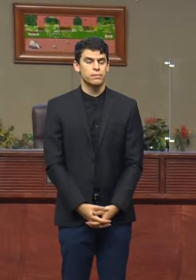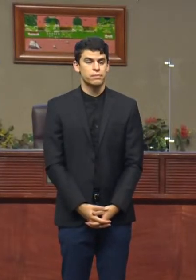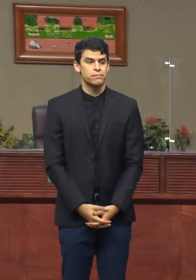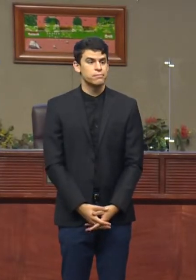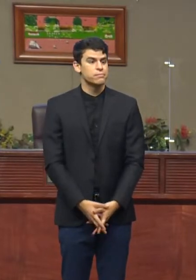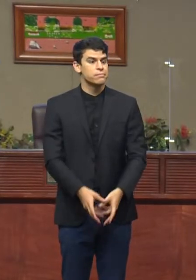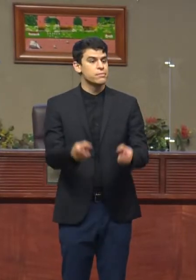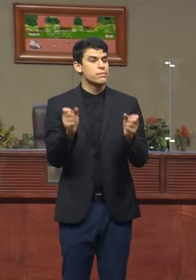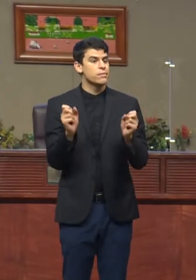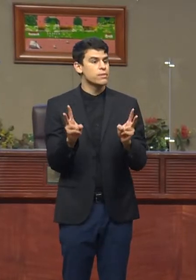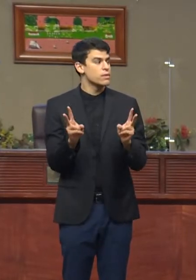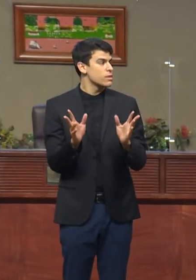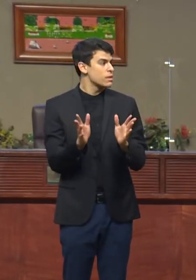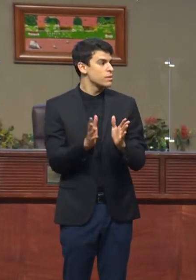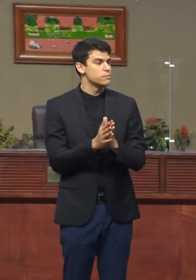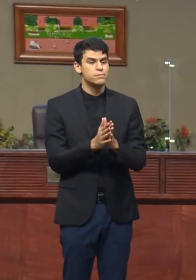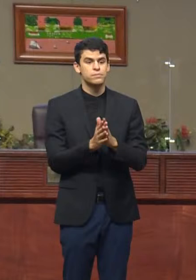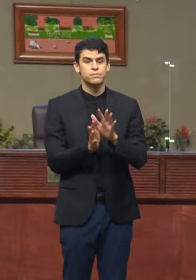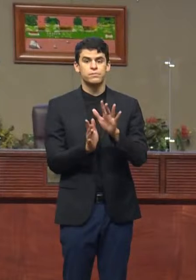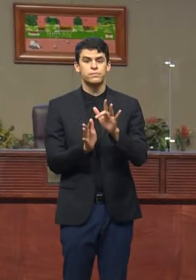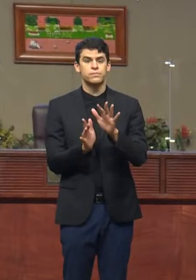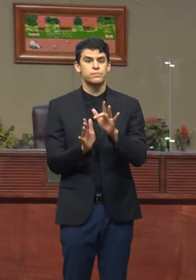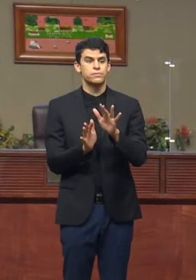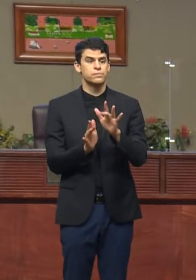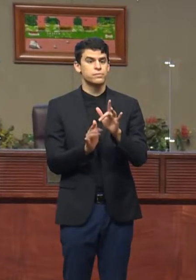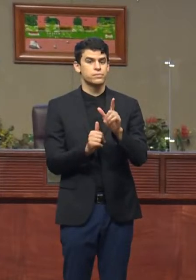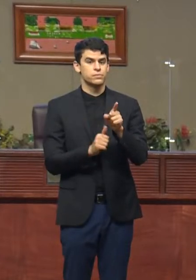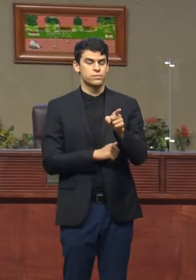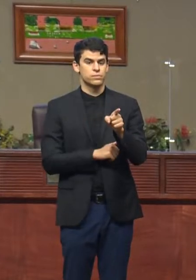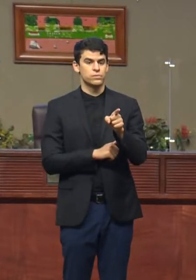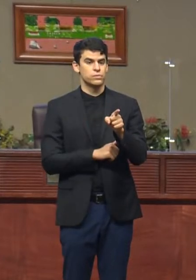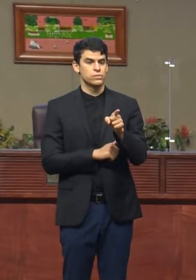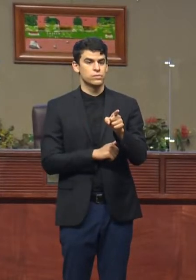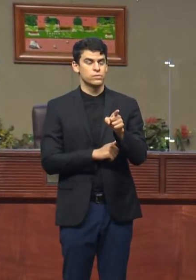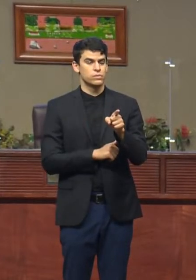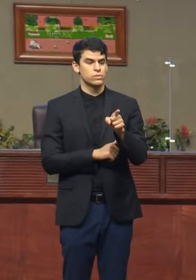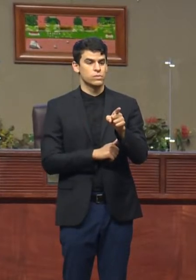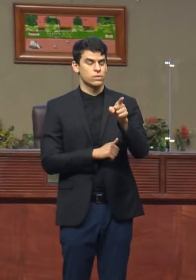Okay, we're moving there.